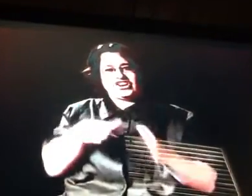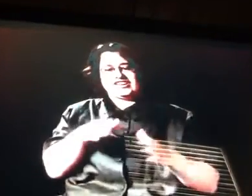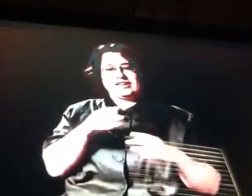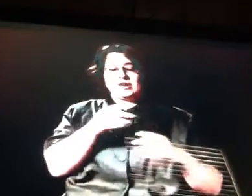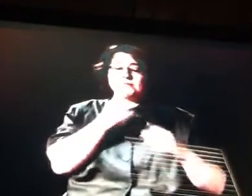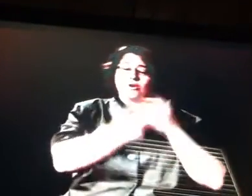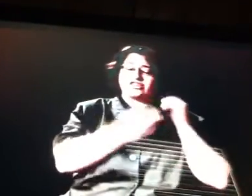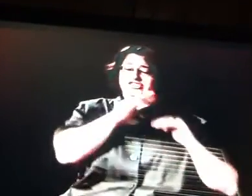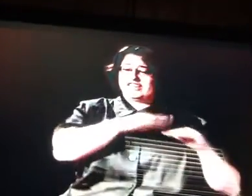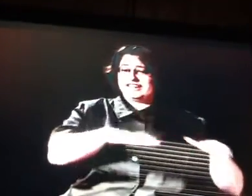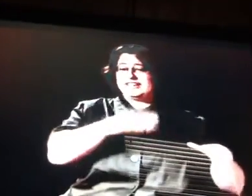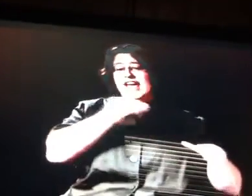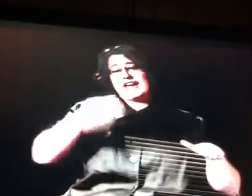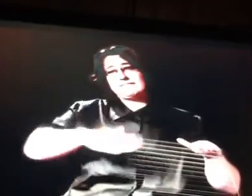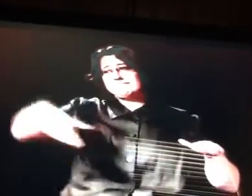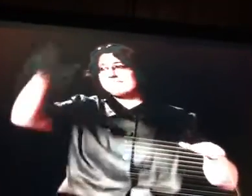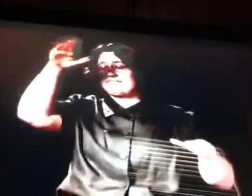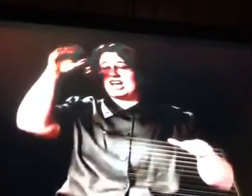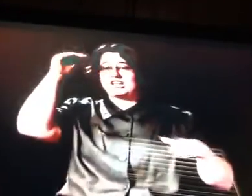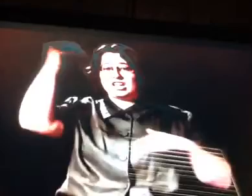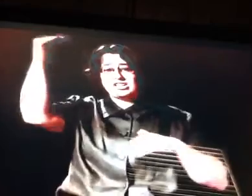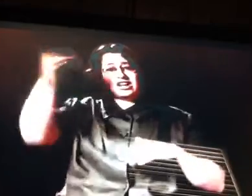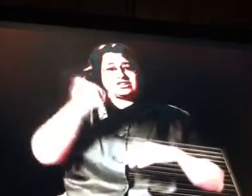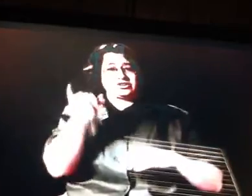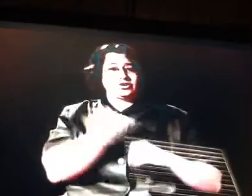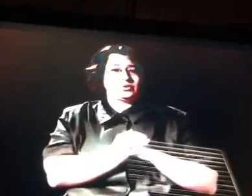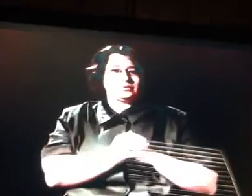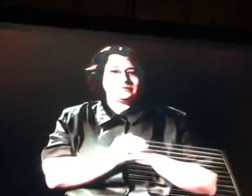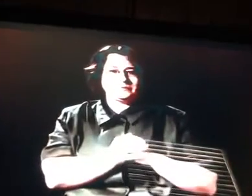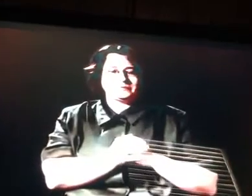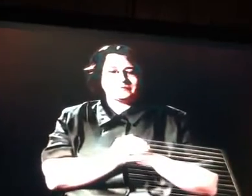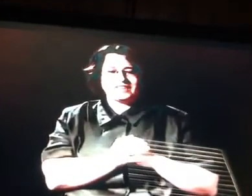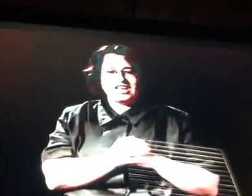diversity and to understand diversity of Yod and too.